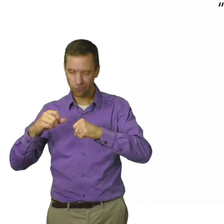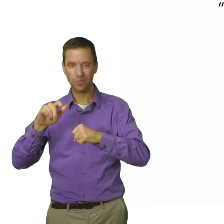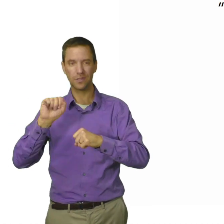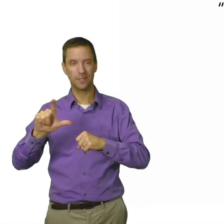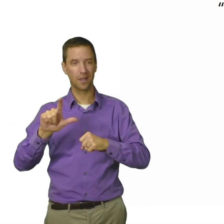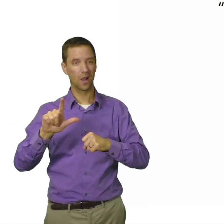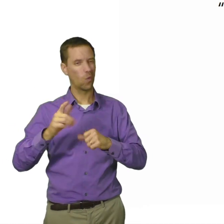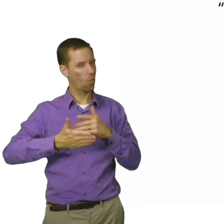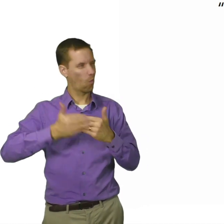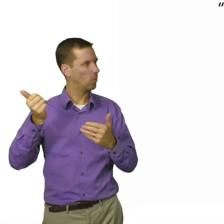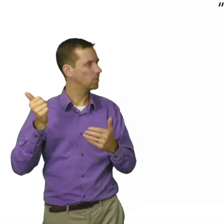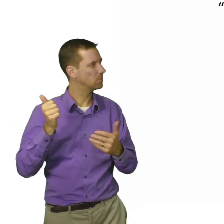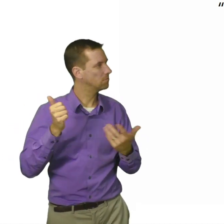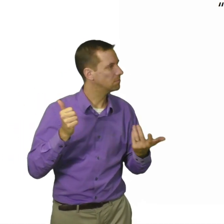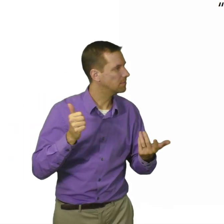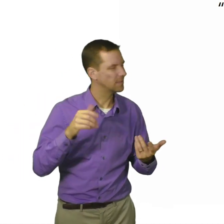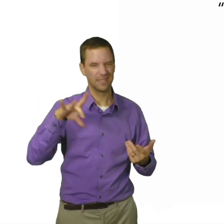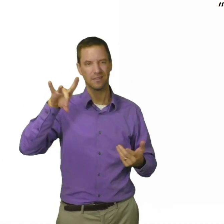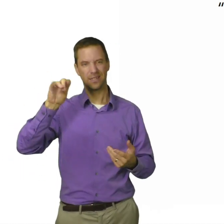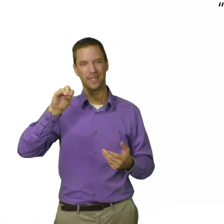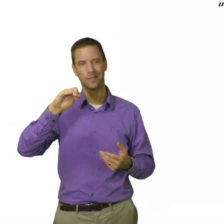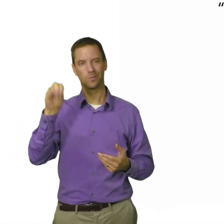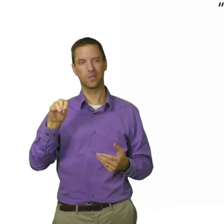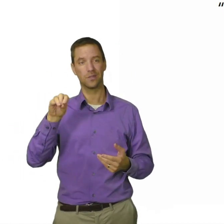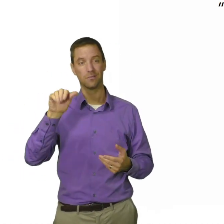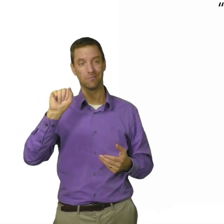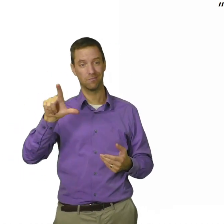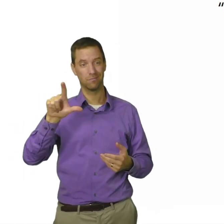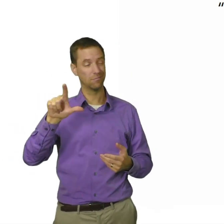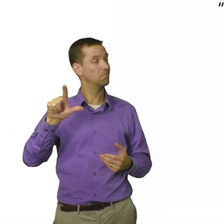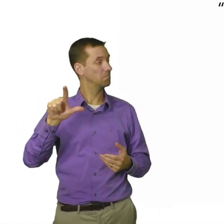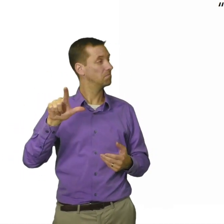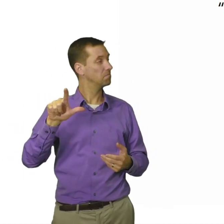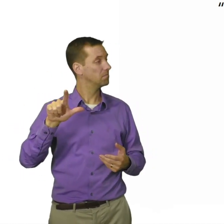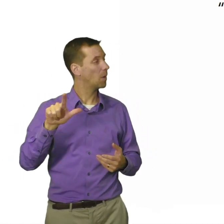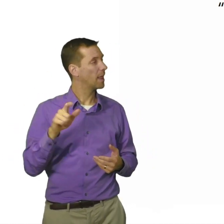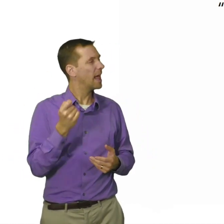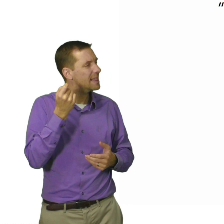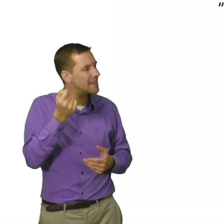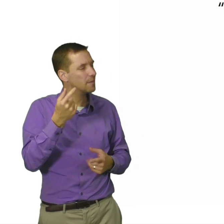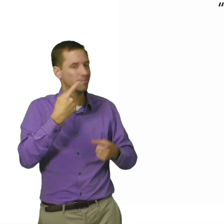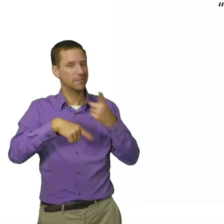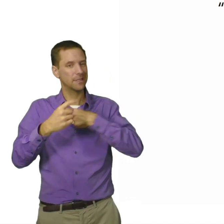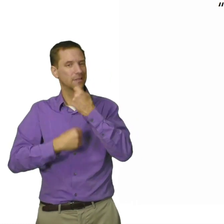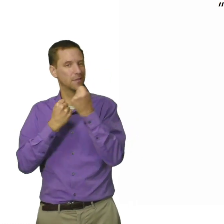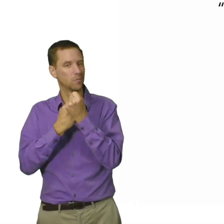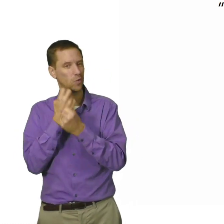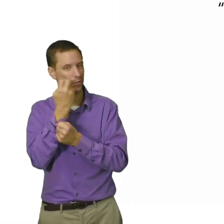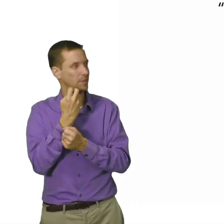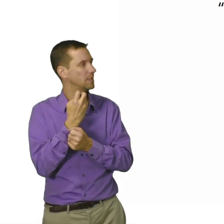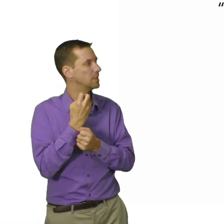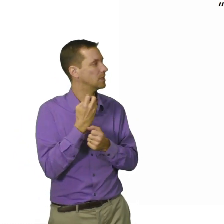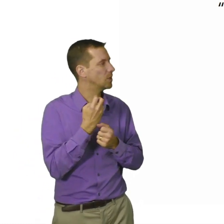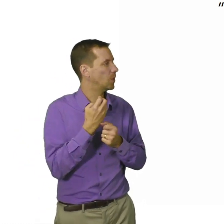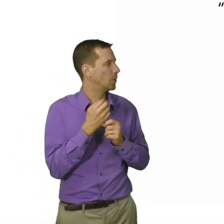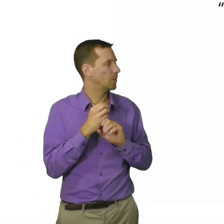This child has lots of access to ASL. This is about 80% ASL, with just a little bit of sign-supported